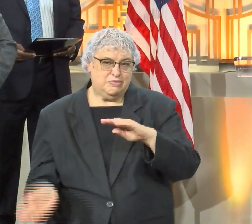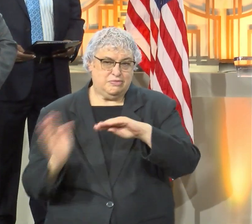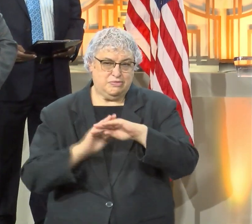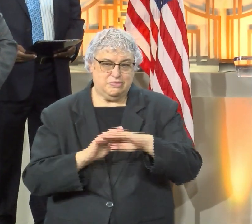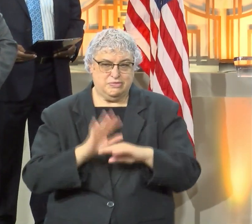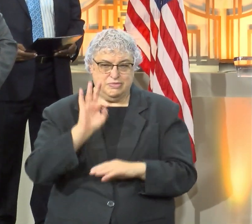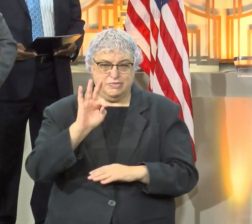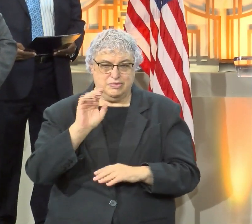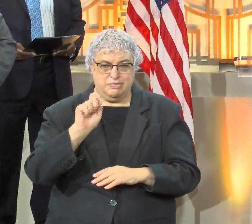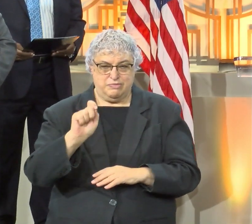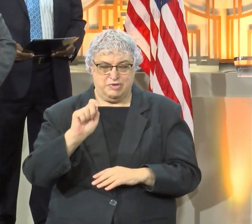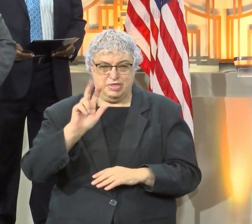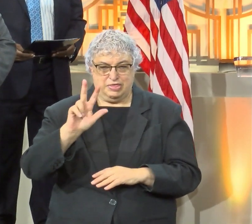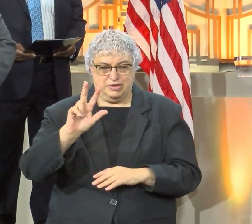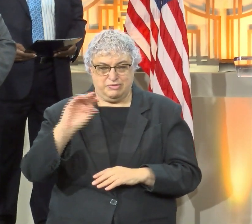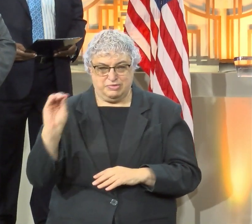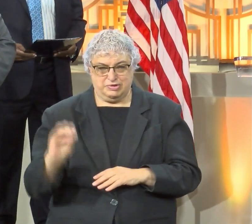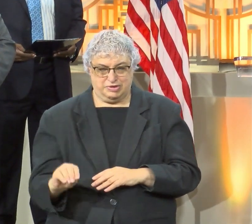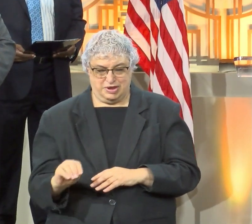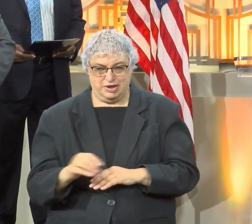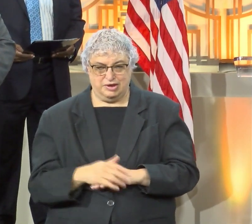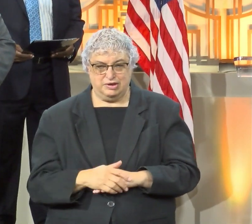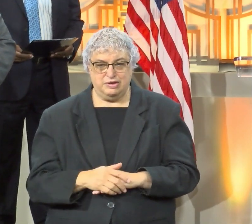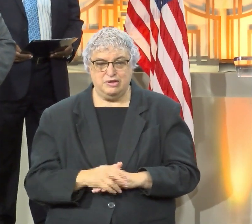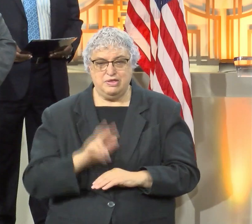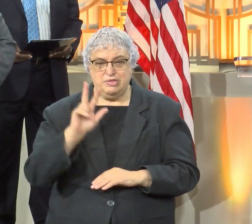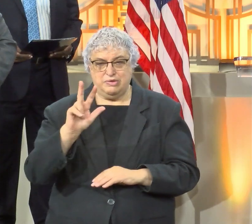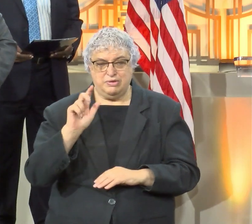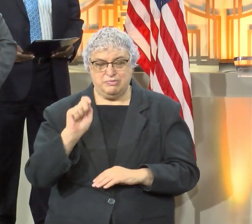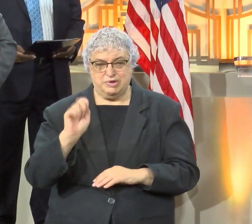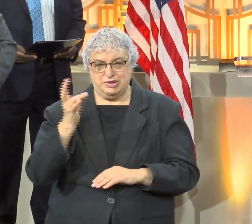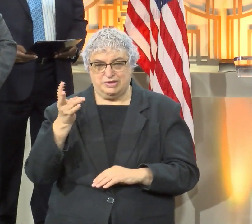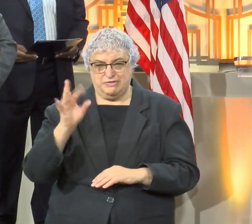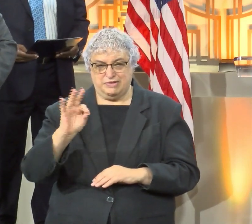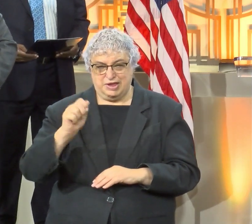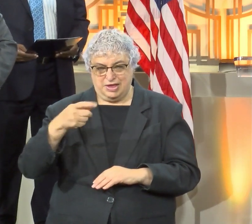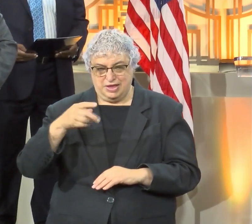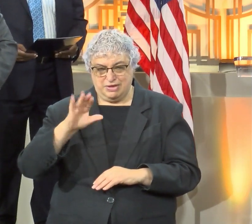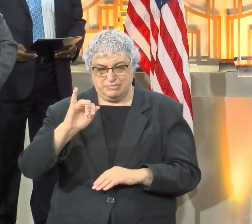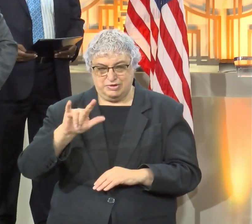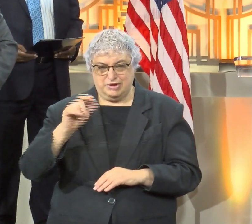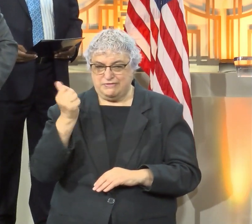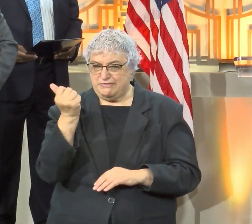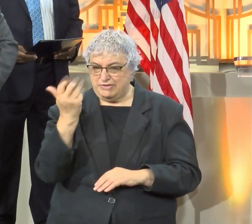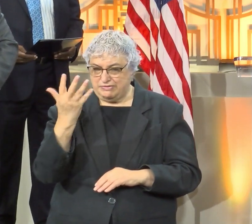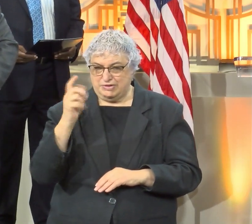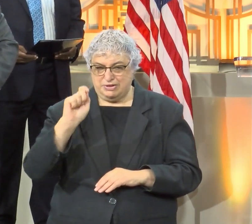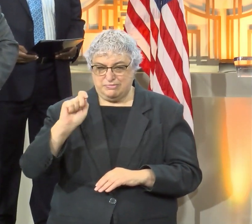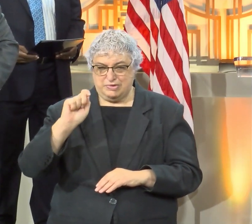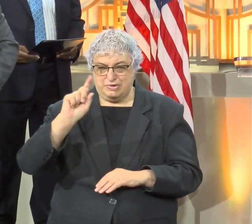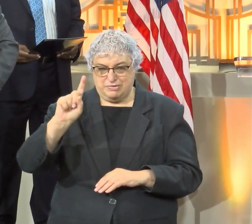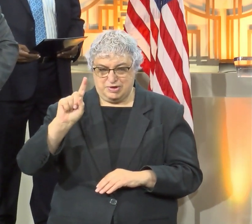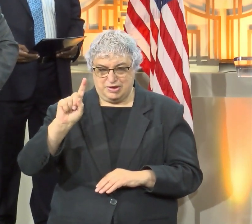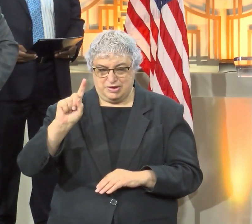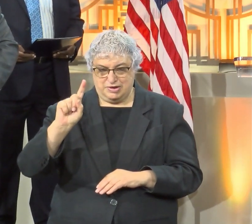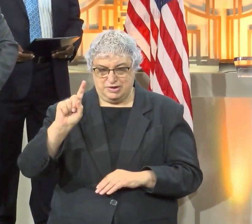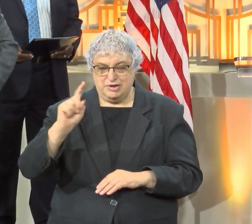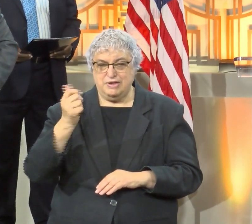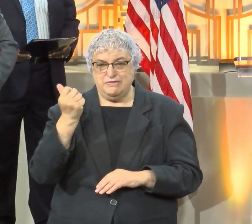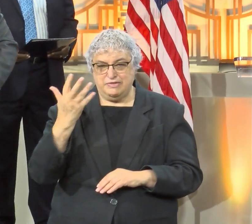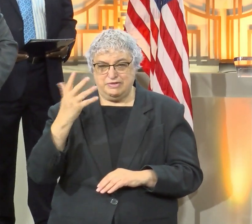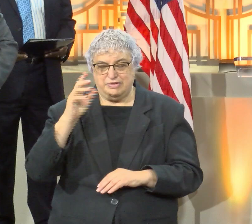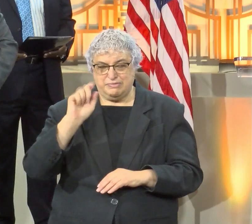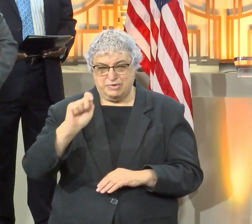to 9.39% in March, 3.79% in April, and 15.15%